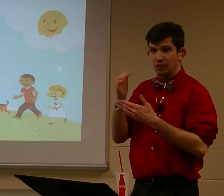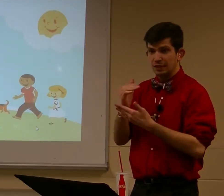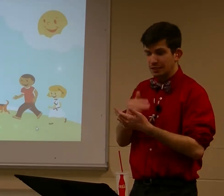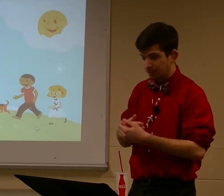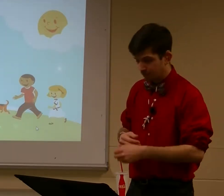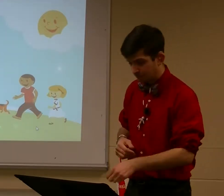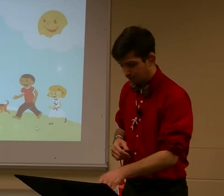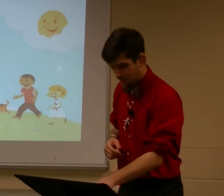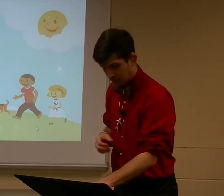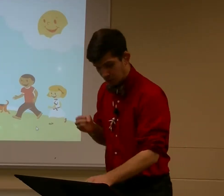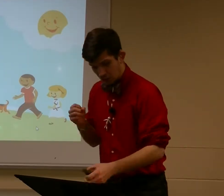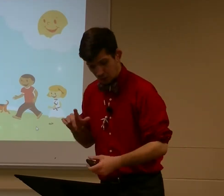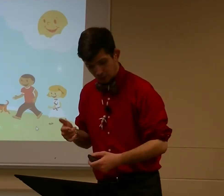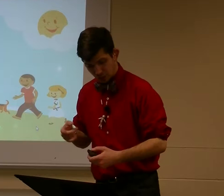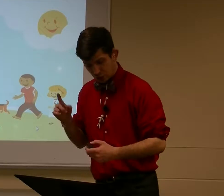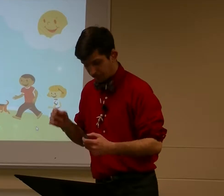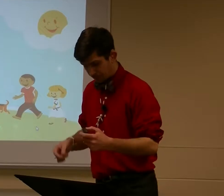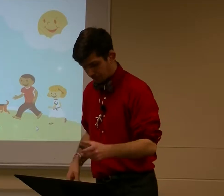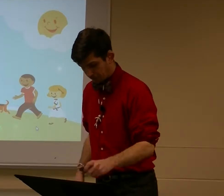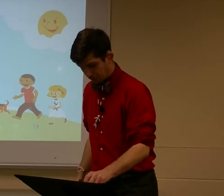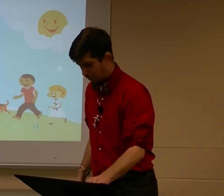lesson. Let's get started.